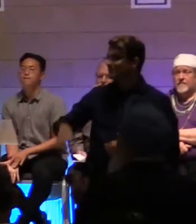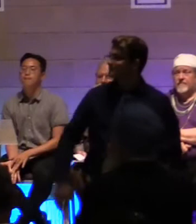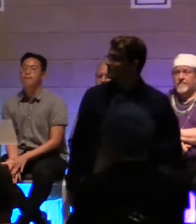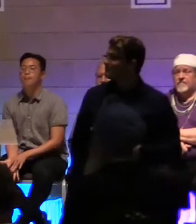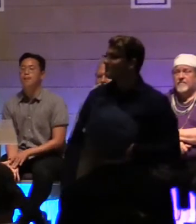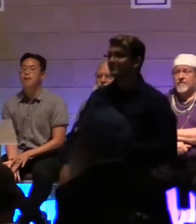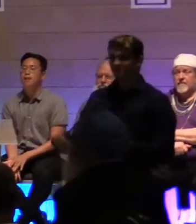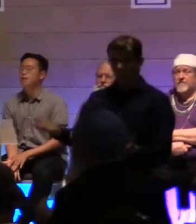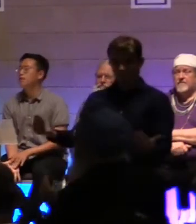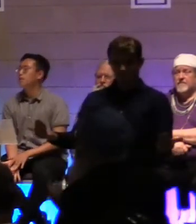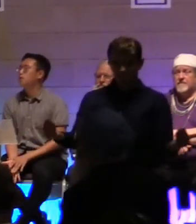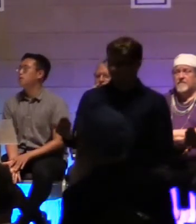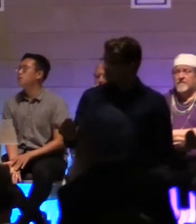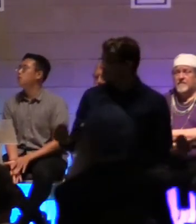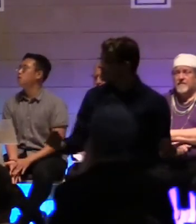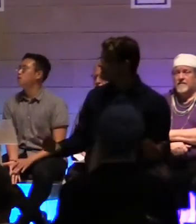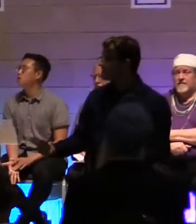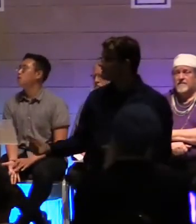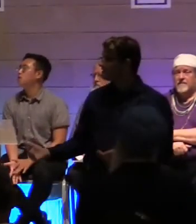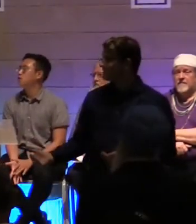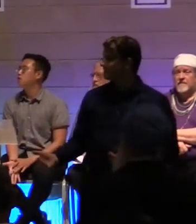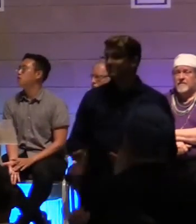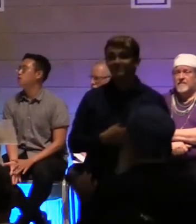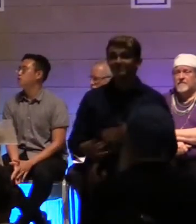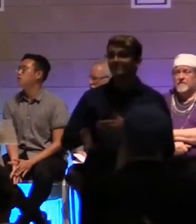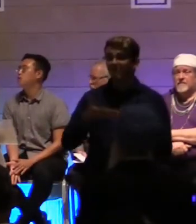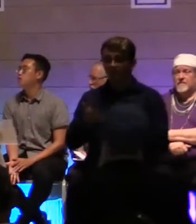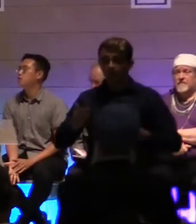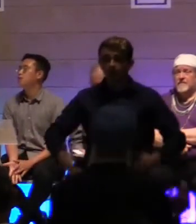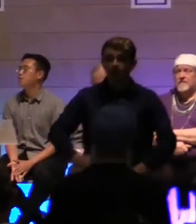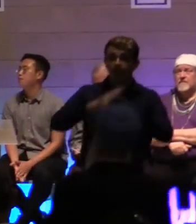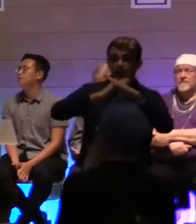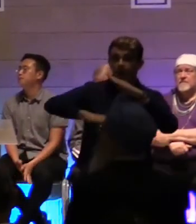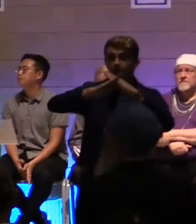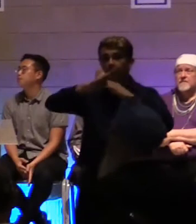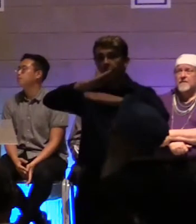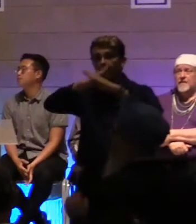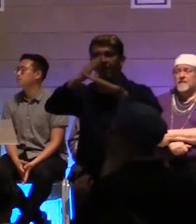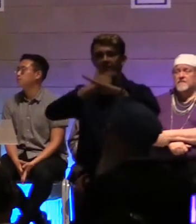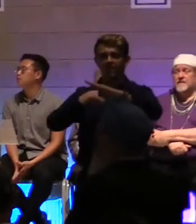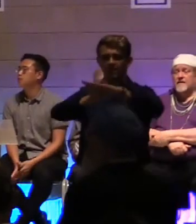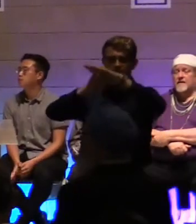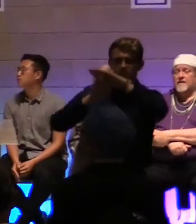See, when trouble, when something stands in my way, I know I can make it.